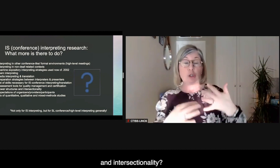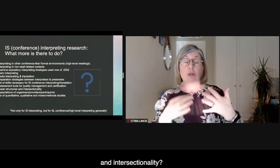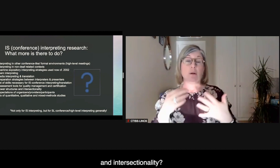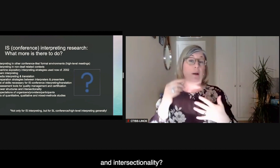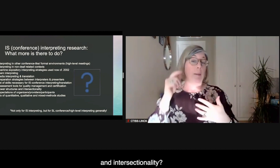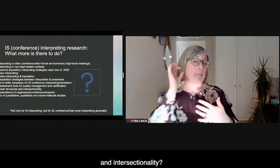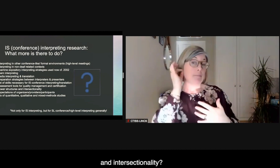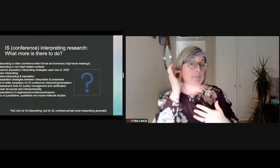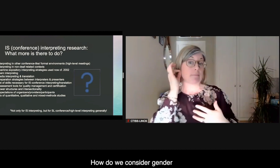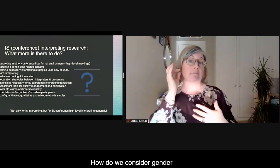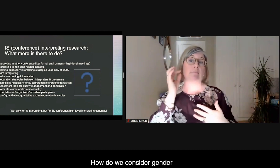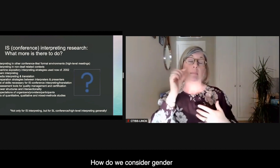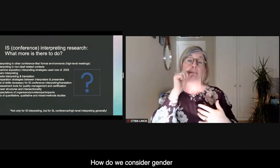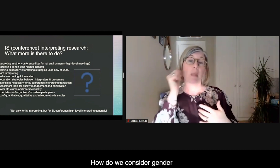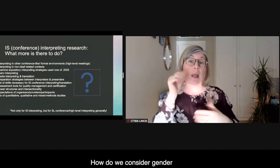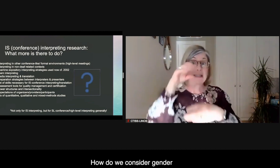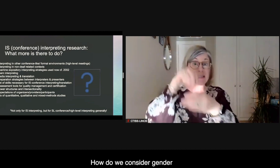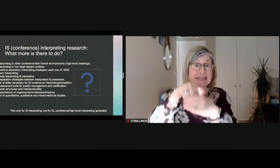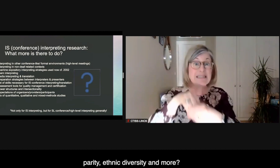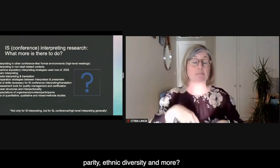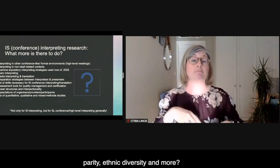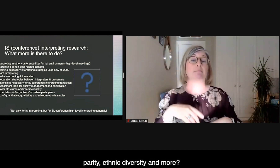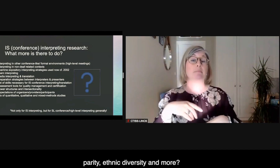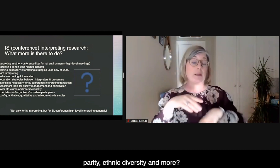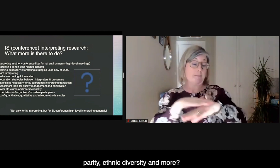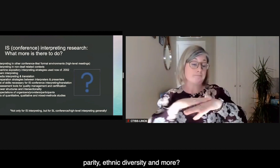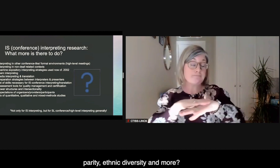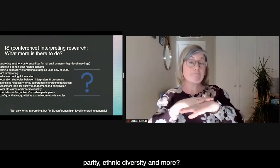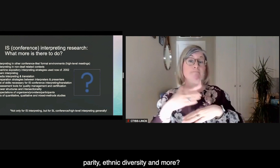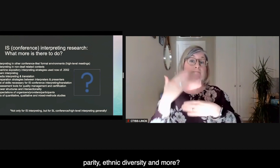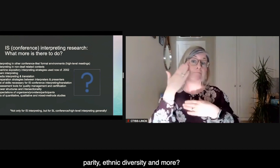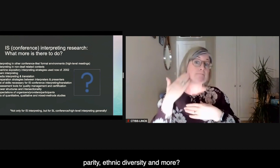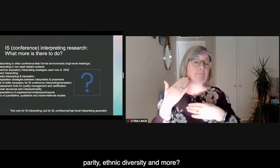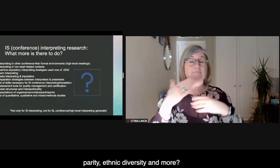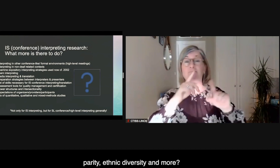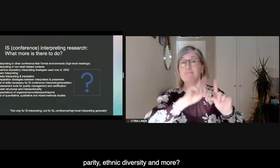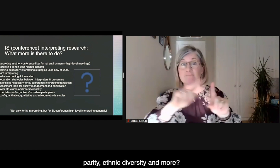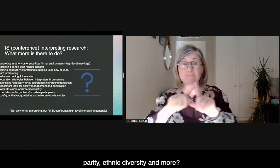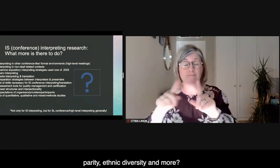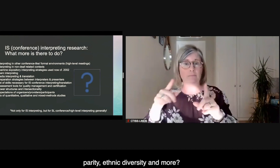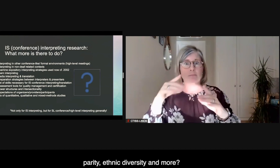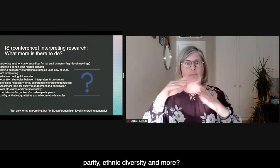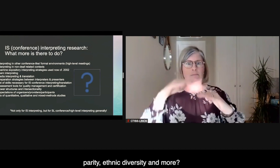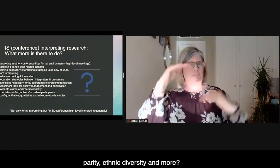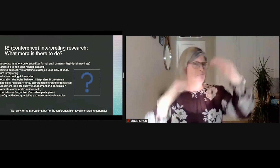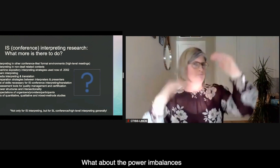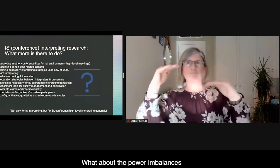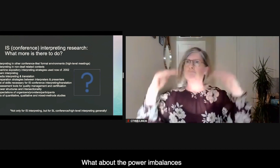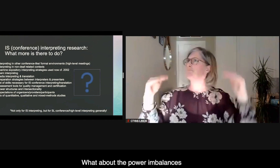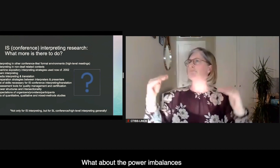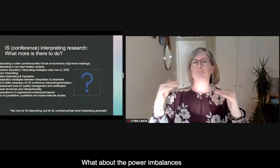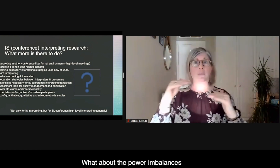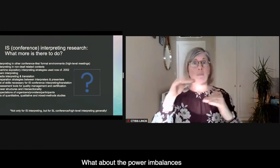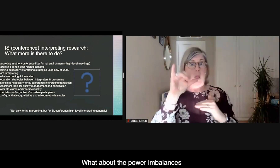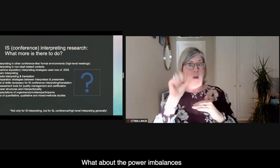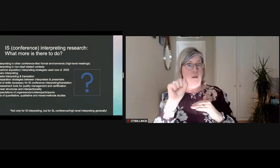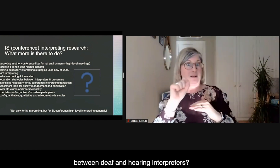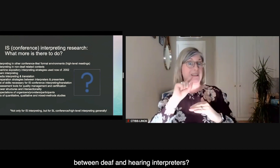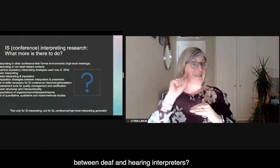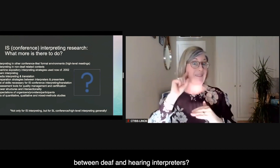intersectionality? How do we consider gender parity, ethnic diversity, and more? What about the power imbalances between deaf and